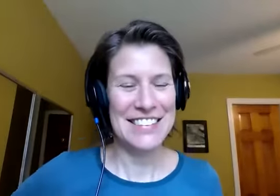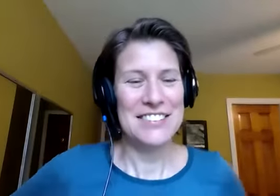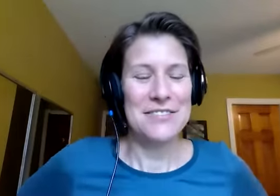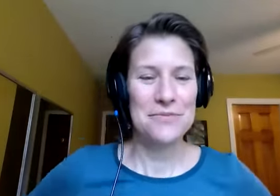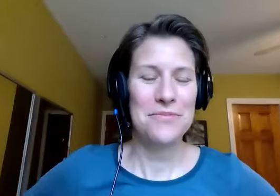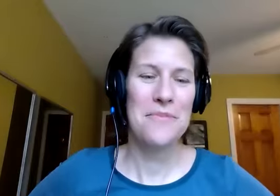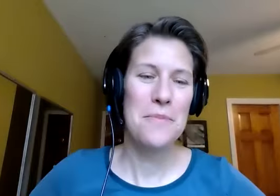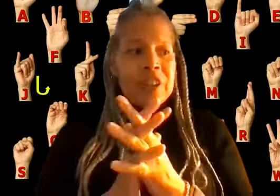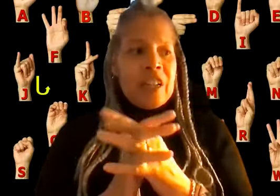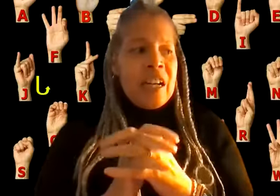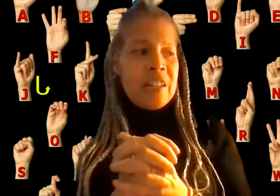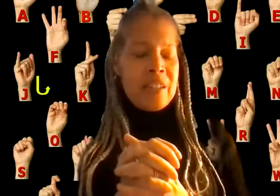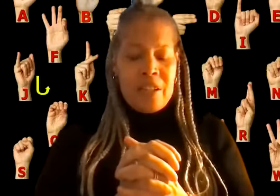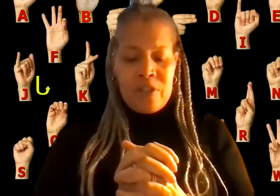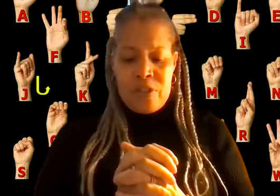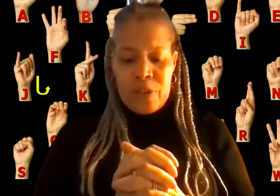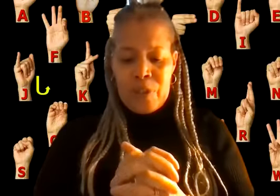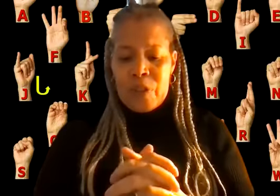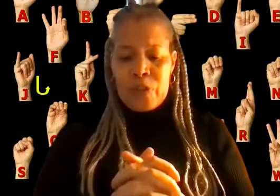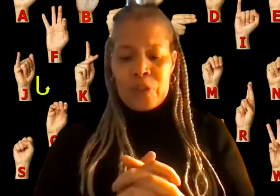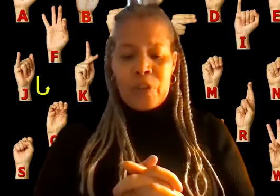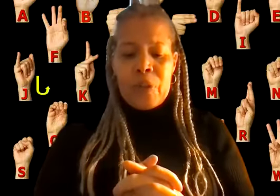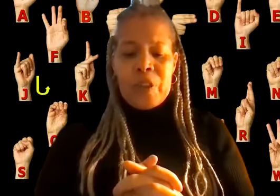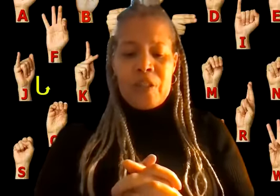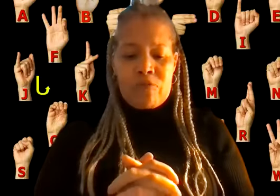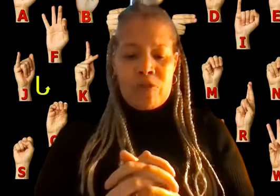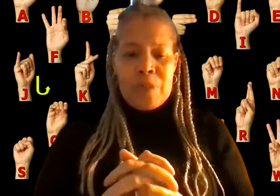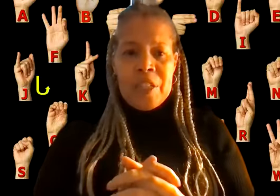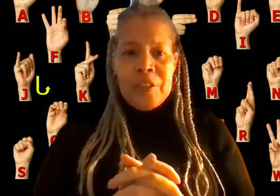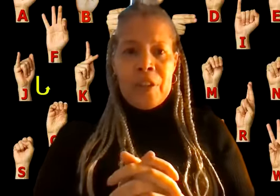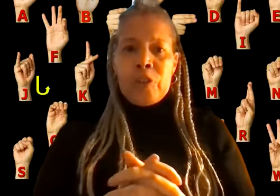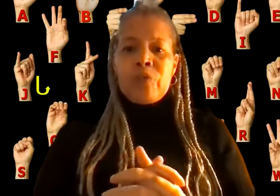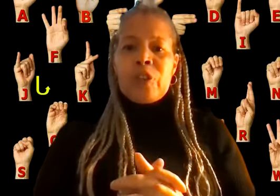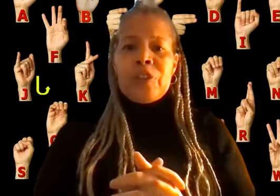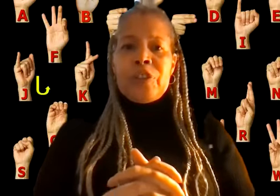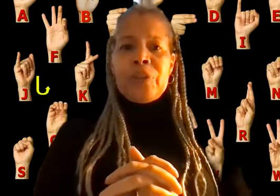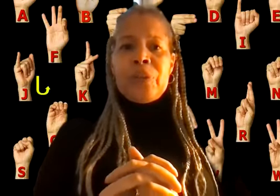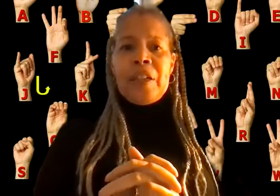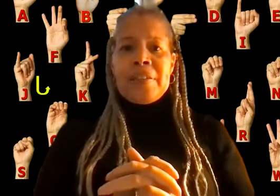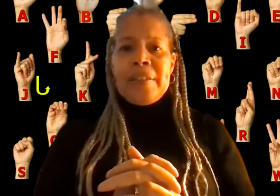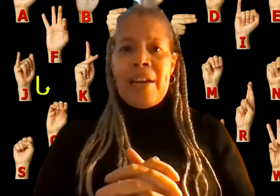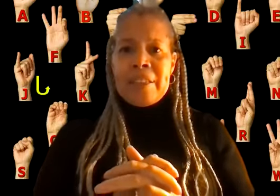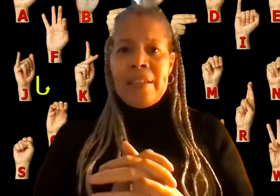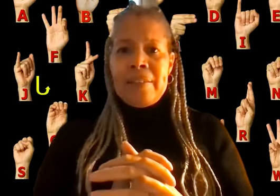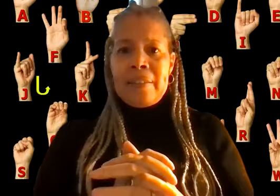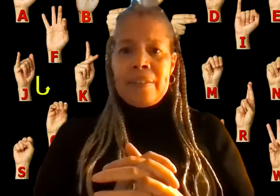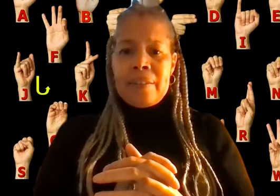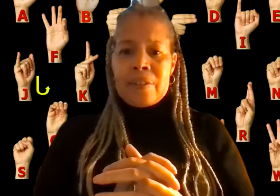your discussion earlier and just note something. So you're the only one in the room, you know, you learn to navigate the